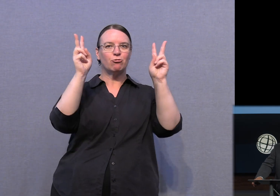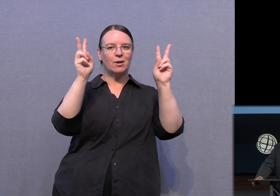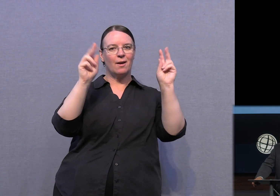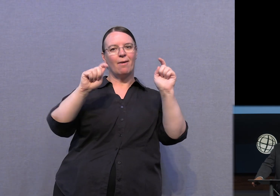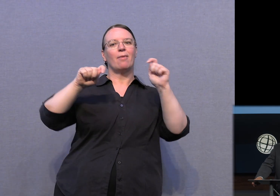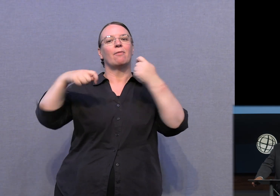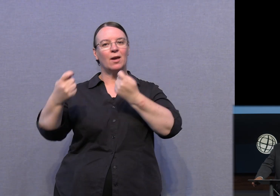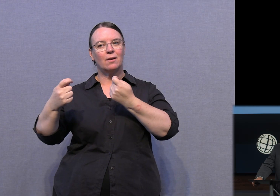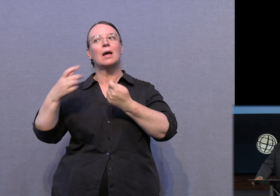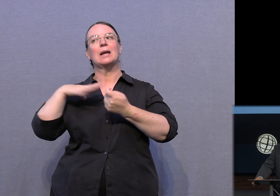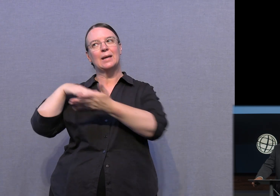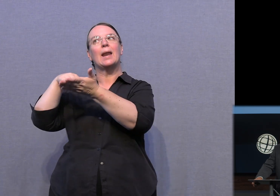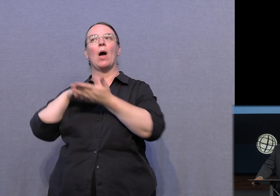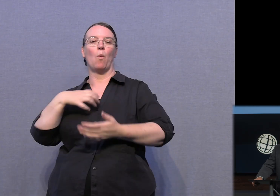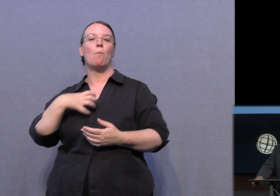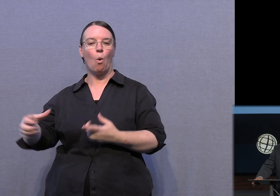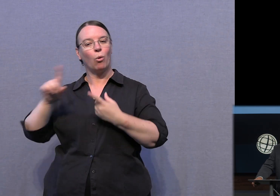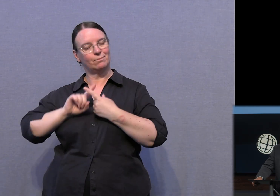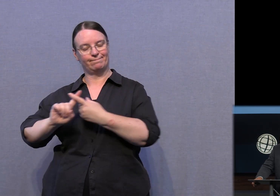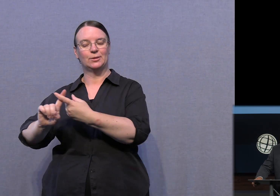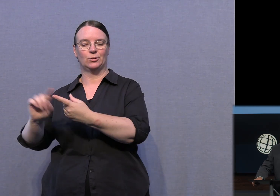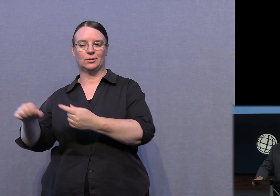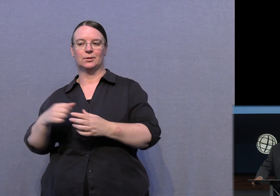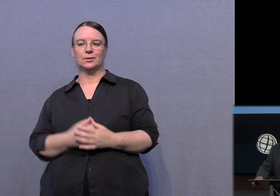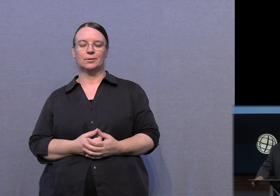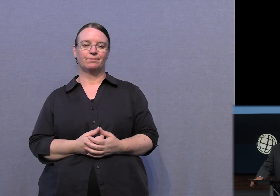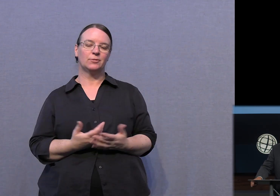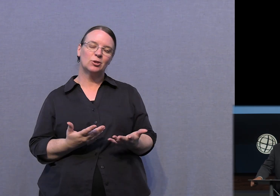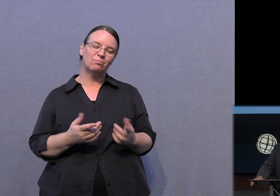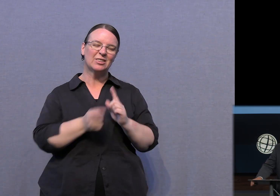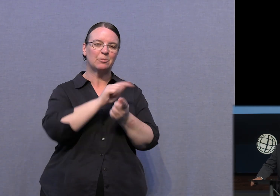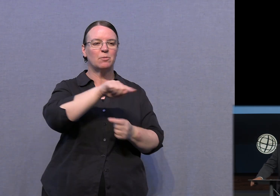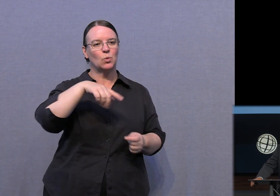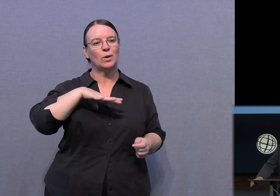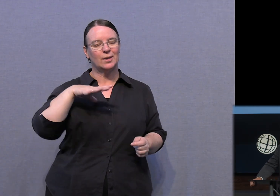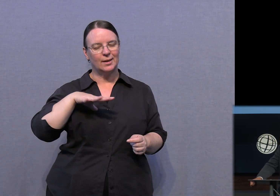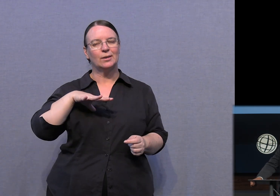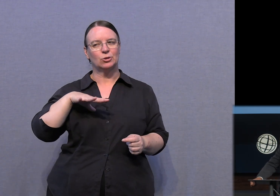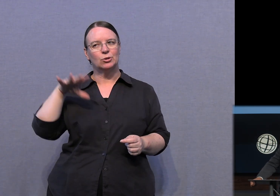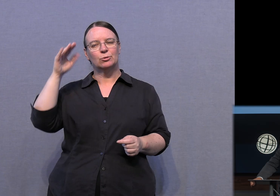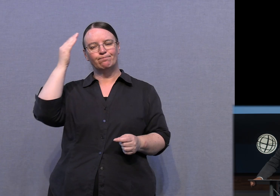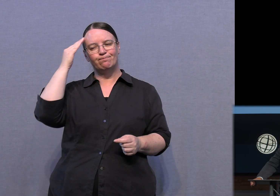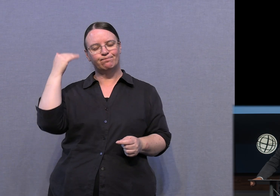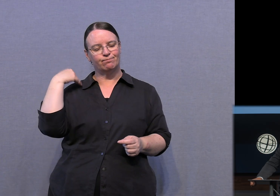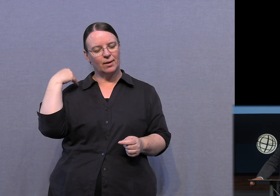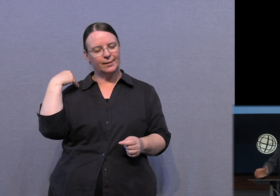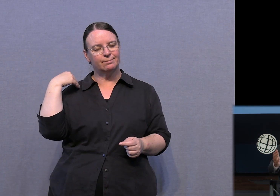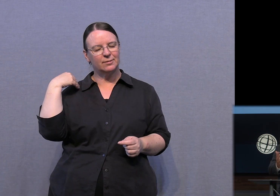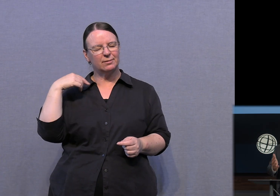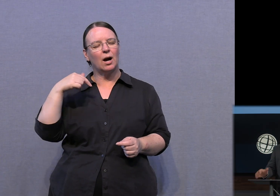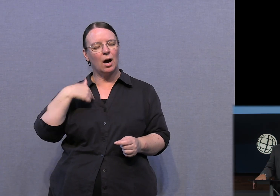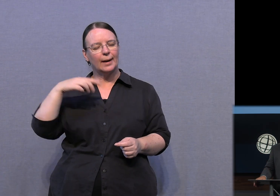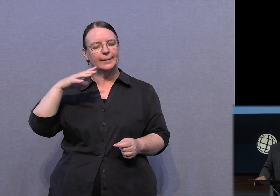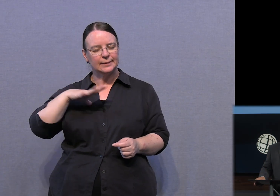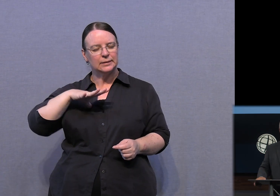And so sometimes we need to remind ourselves of our need to depend upon God. So in